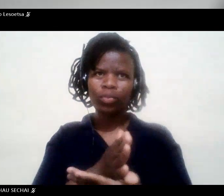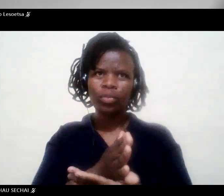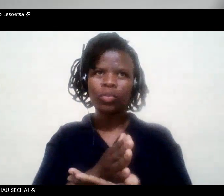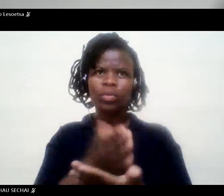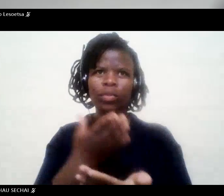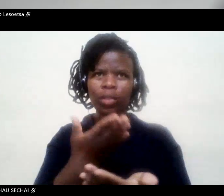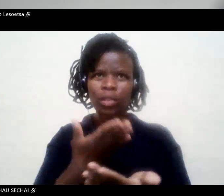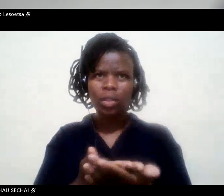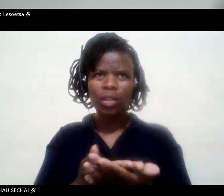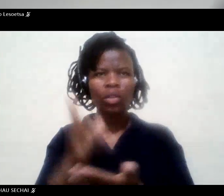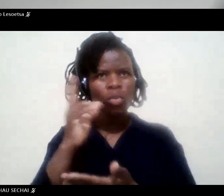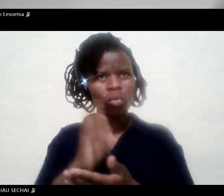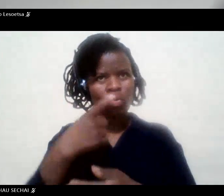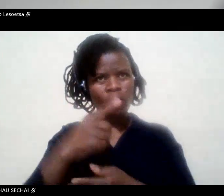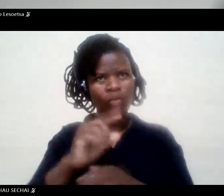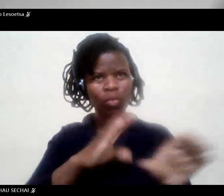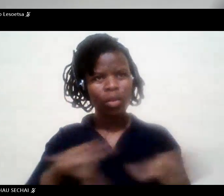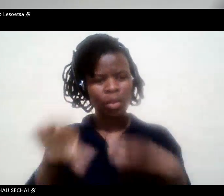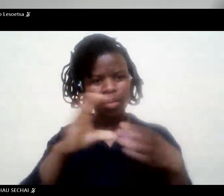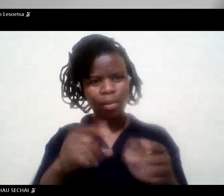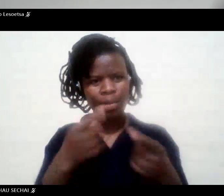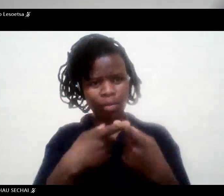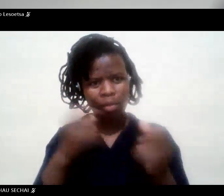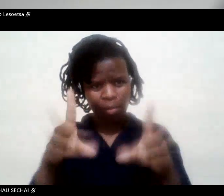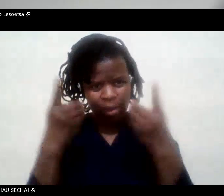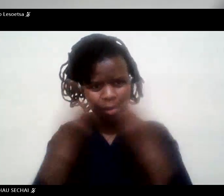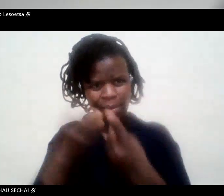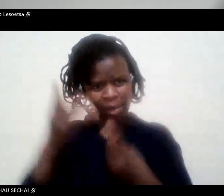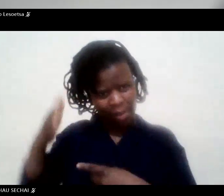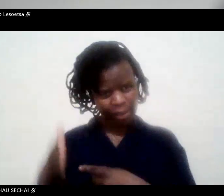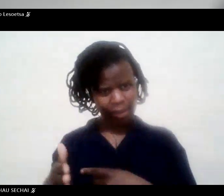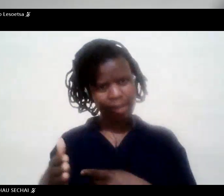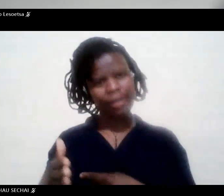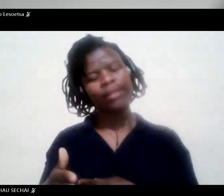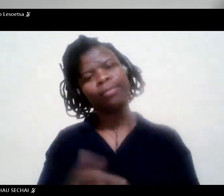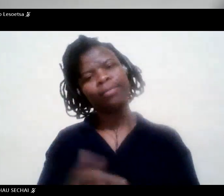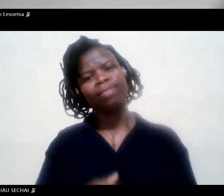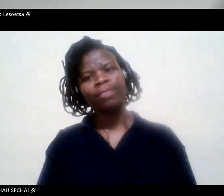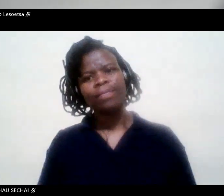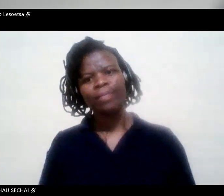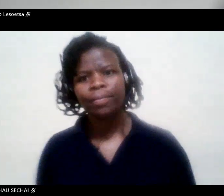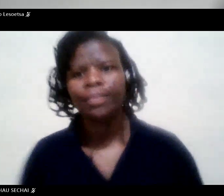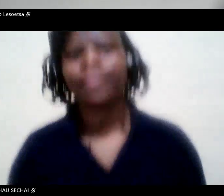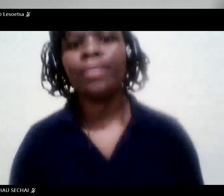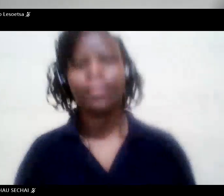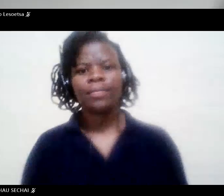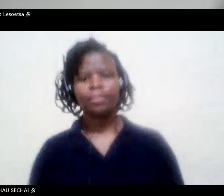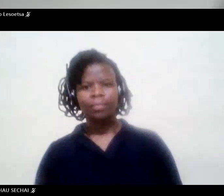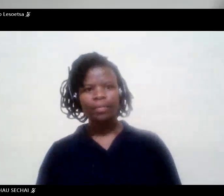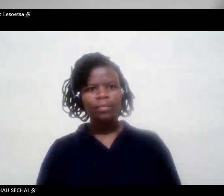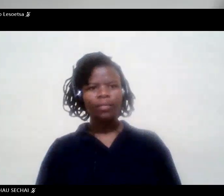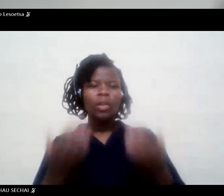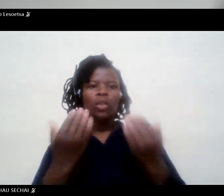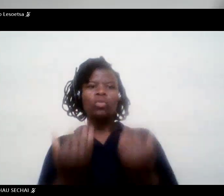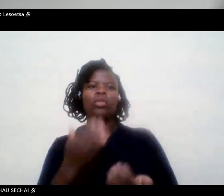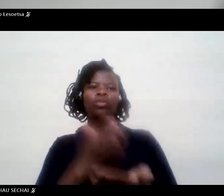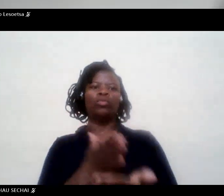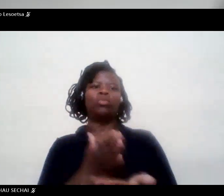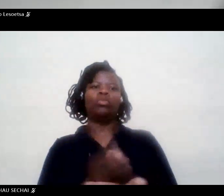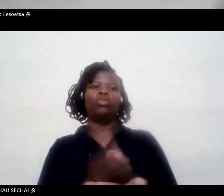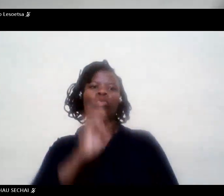from the department side. And also with the knowledge that I have, I will start to understand the